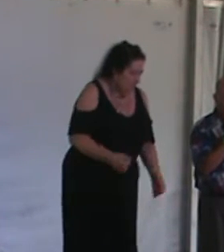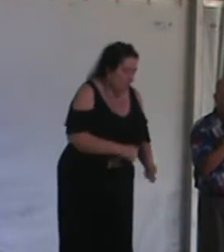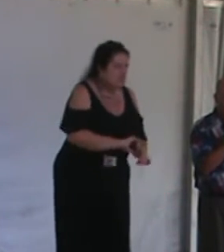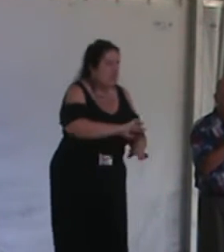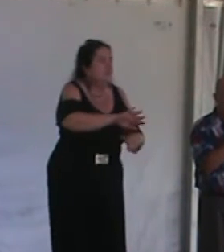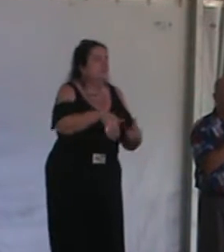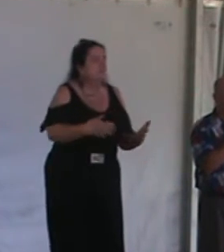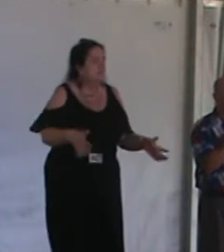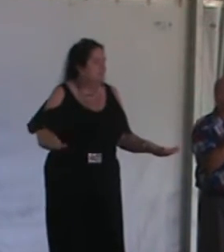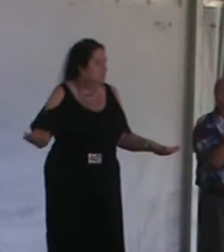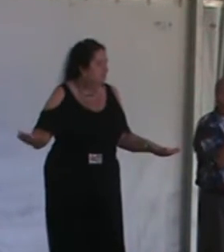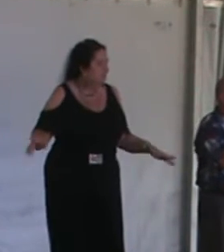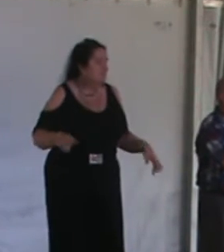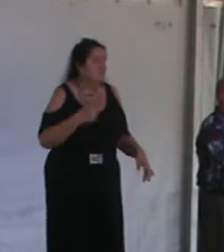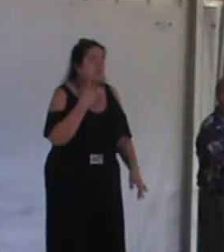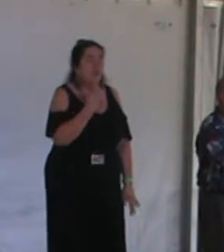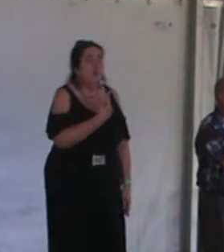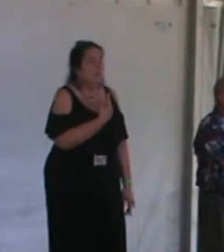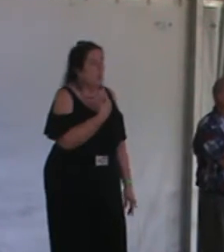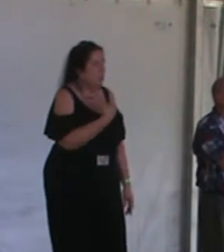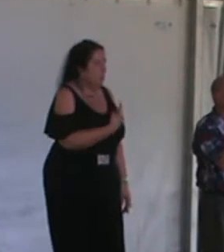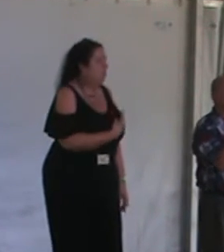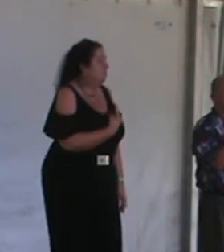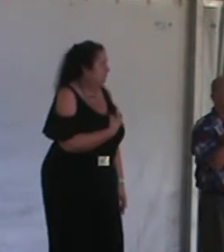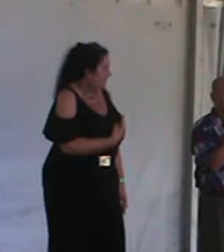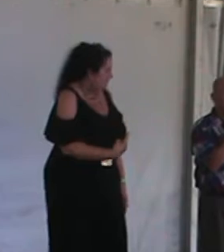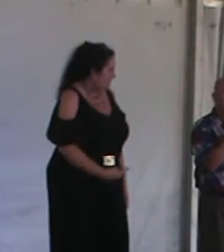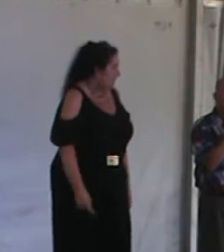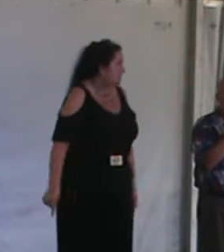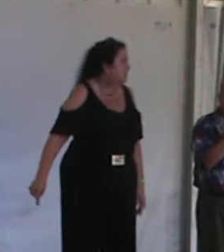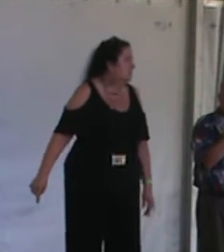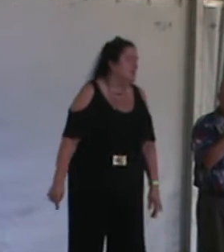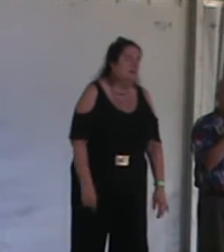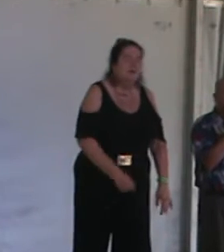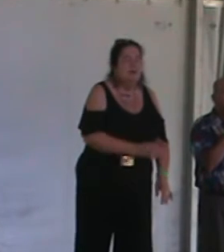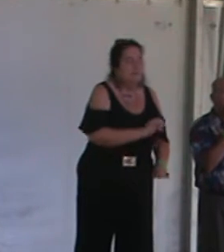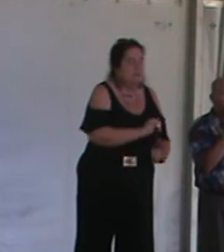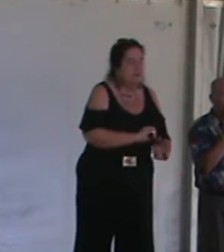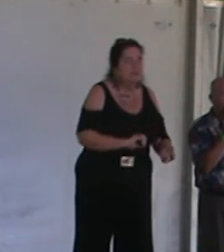real. All that's left is loneliness.